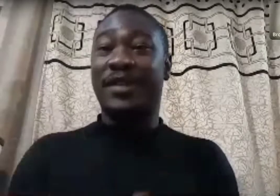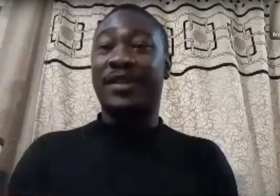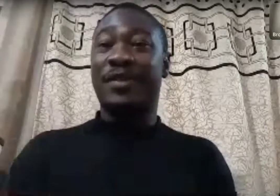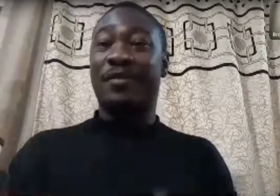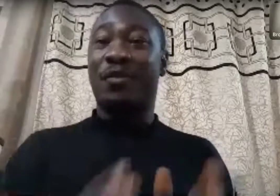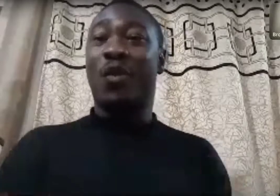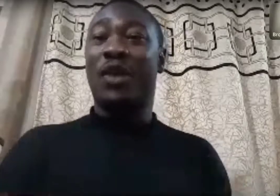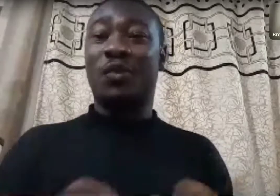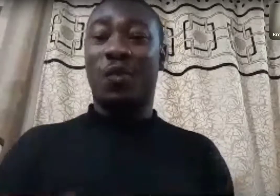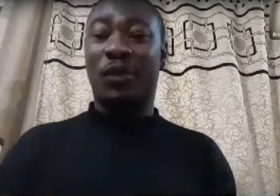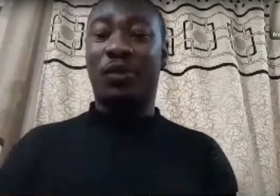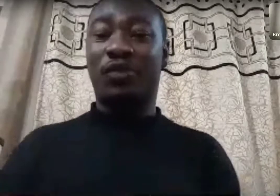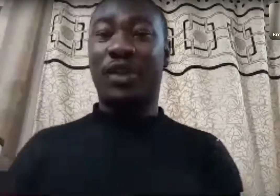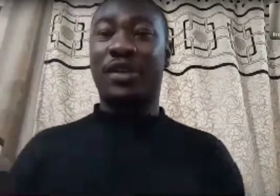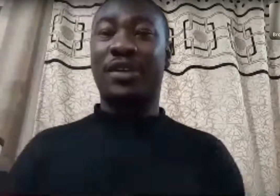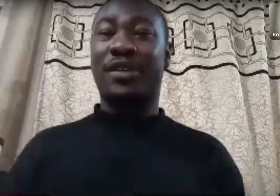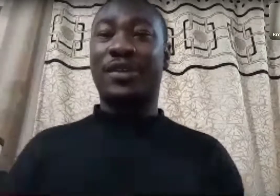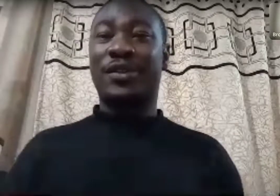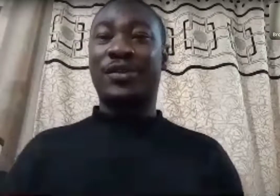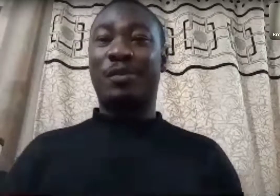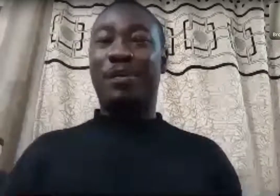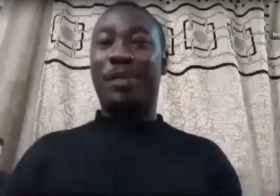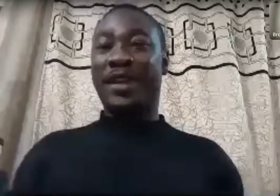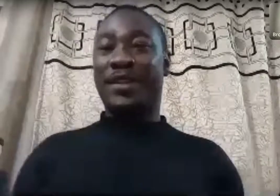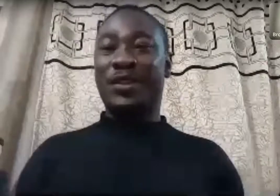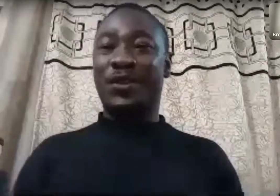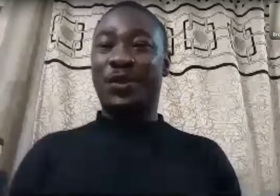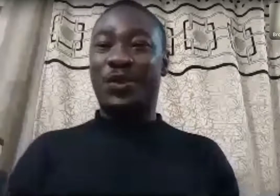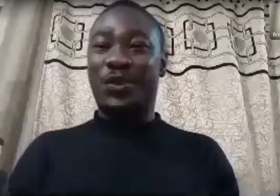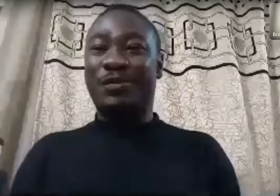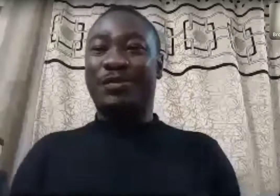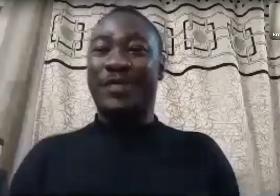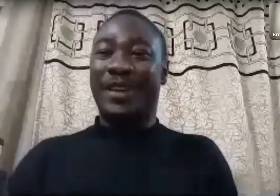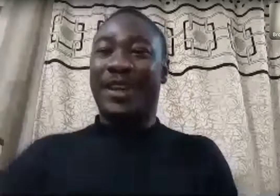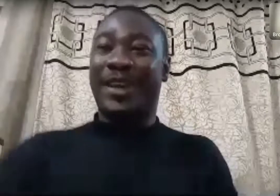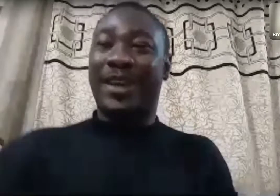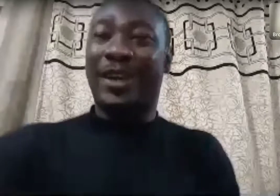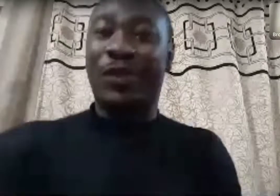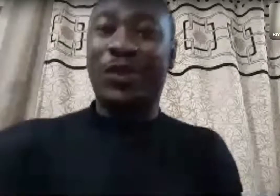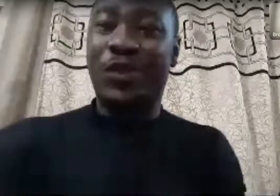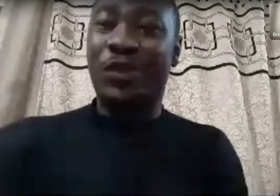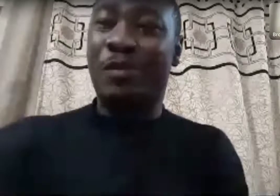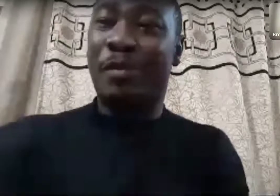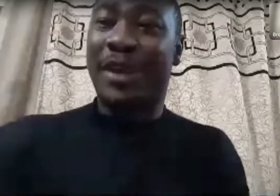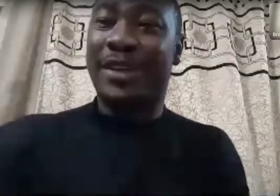1 to 100. So pay attention to Uju, and I'll join you back soon.